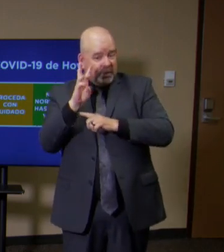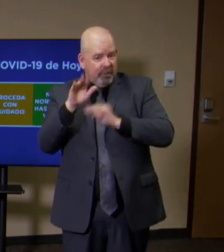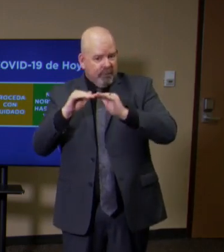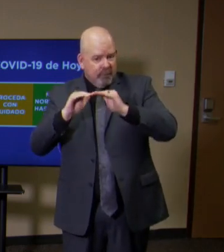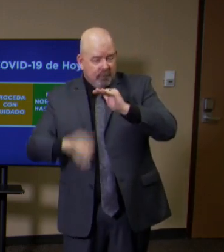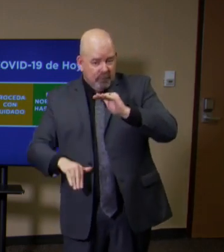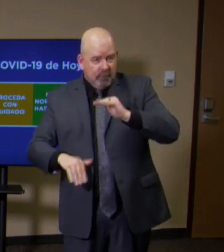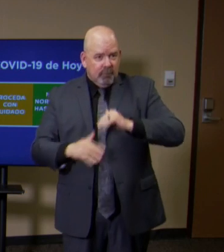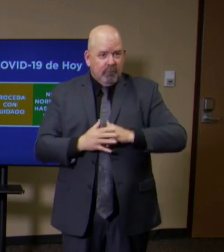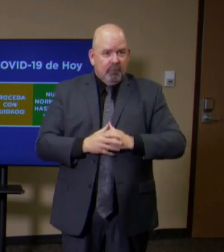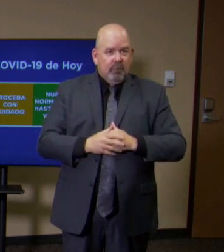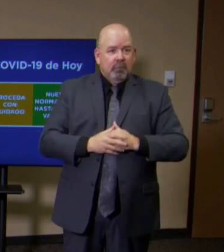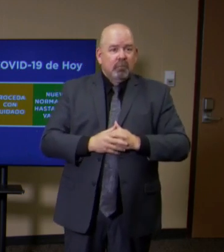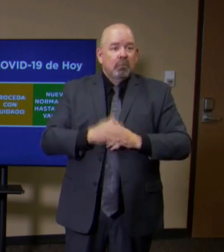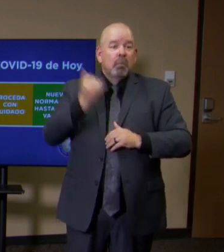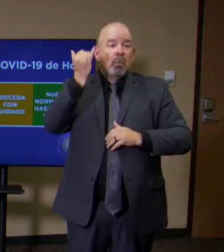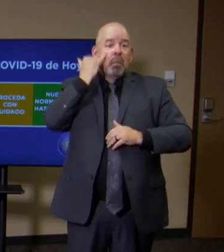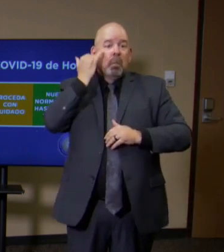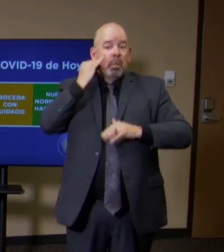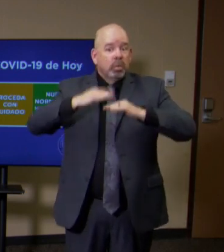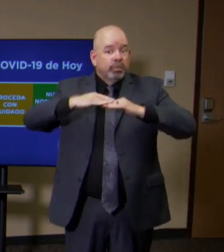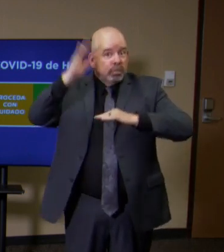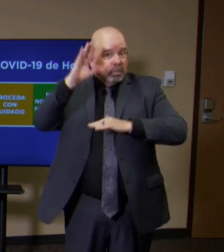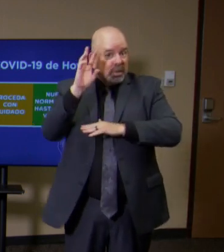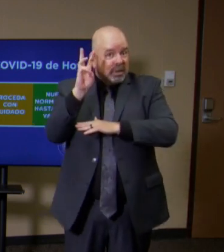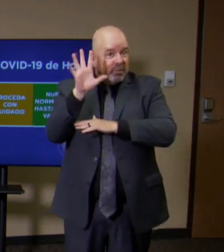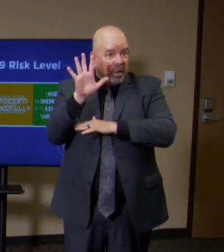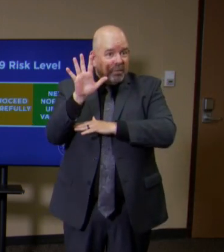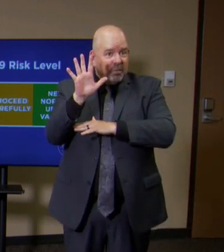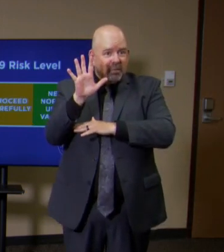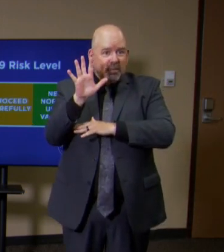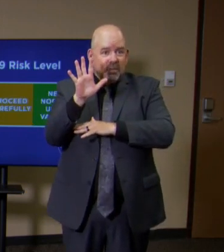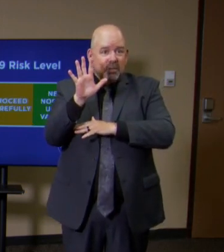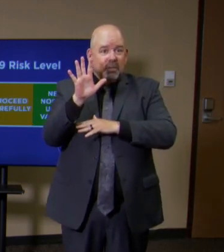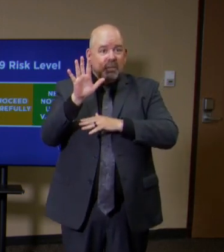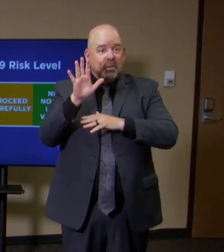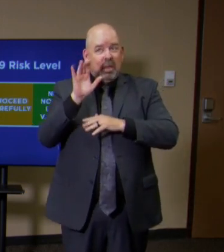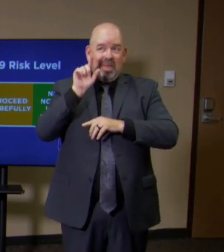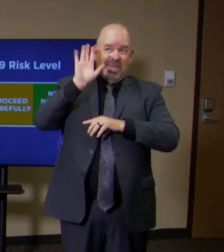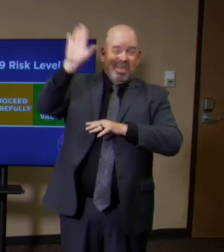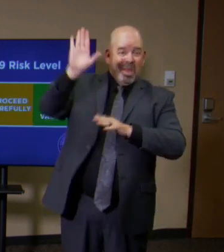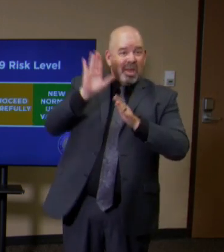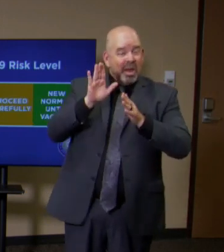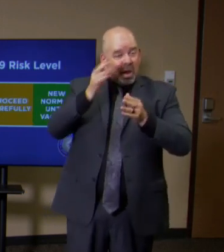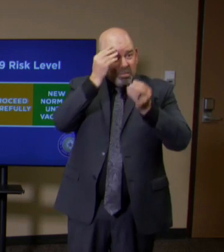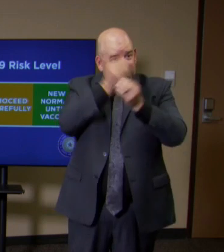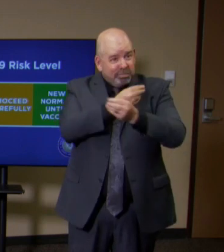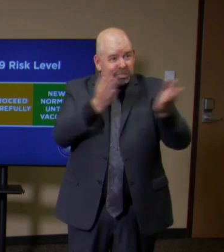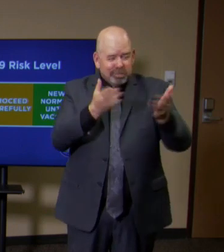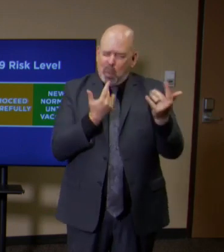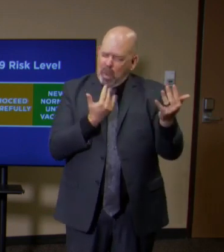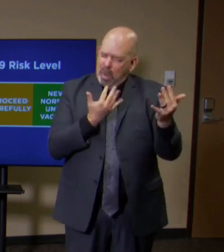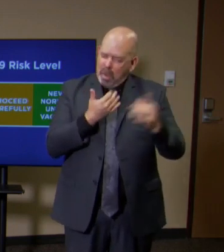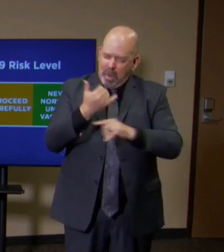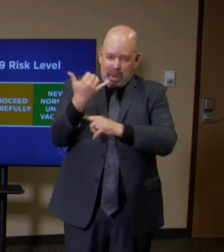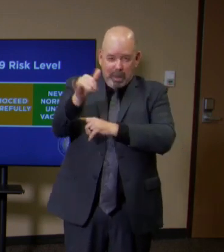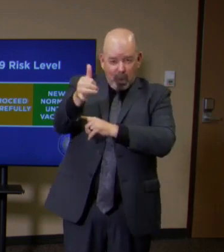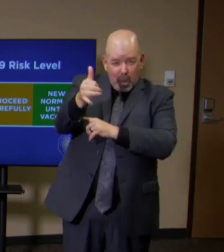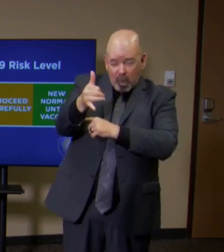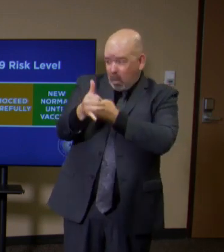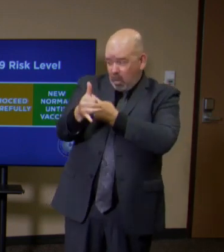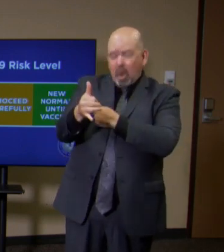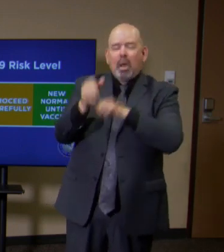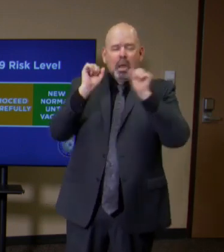that underlying health condition, public health would like to see you get to yellow. Again, these are all voluntary. Being a Stay Safe business